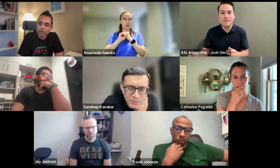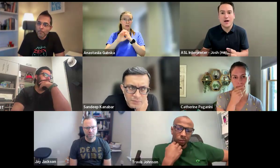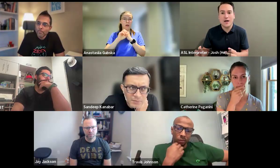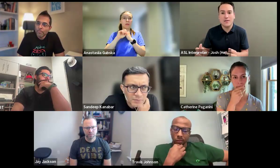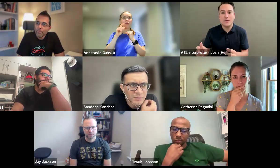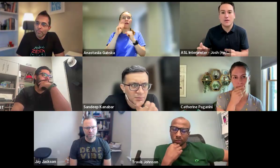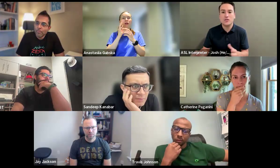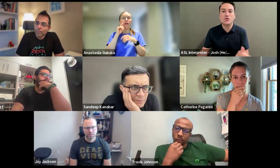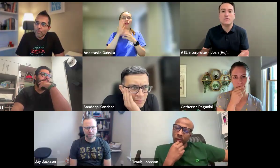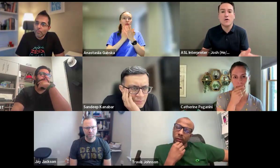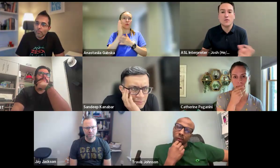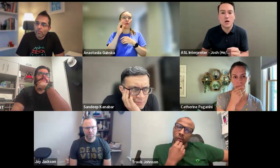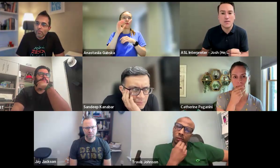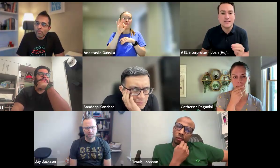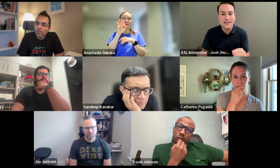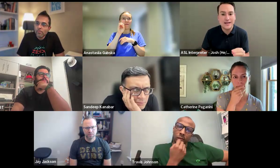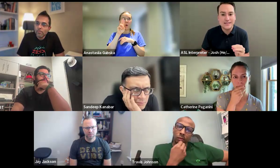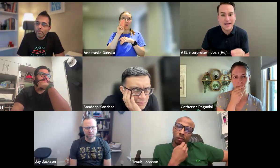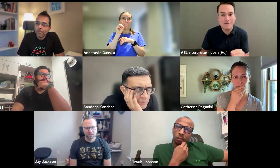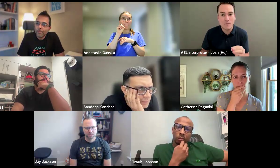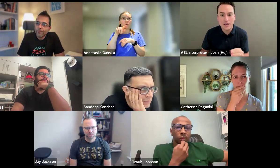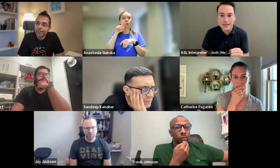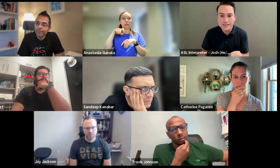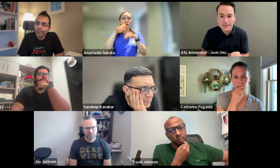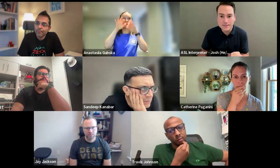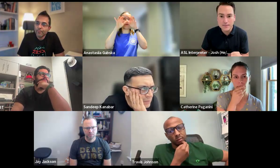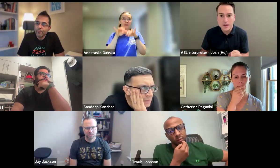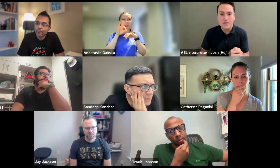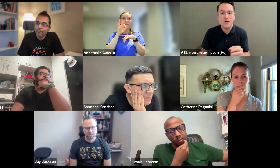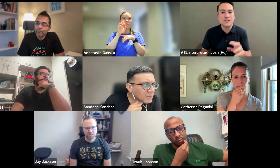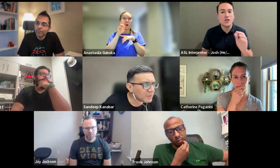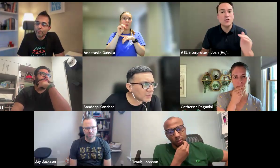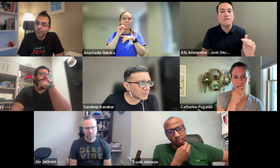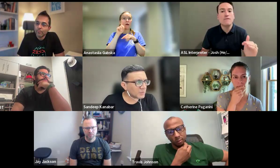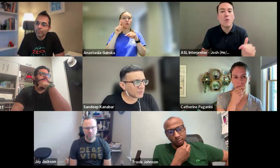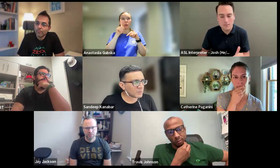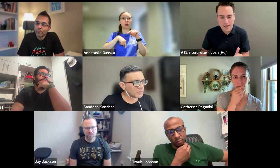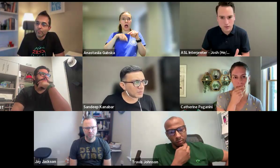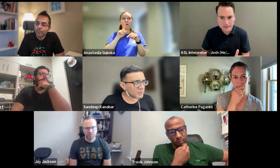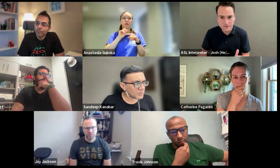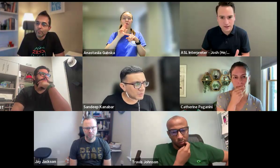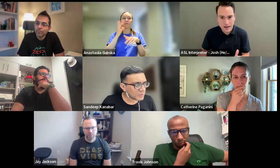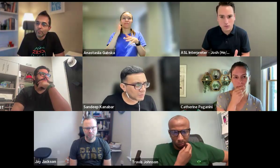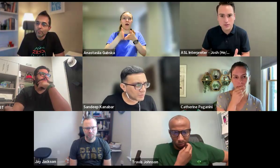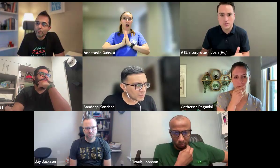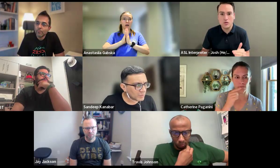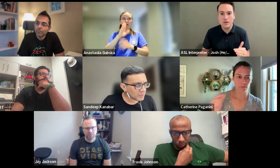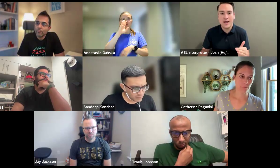have two folks on the CNCF marketing team. There's a new form that you need to fill out. So you